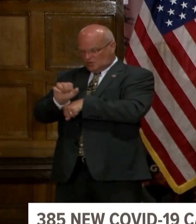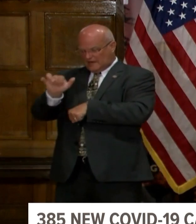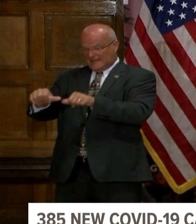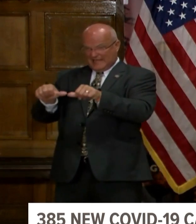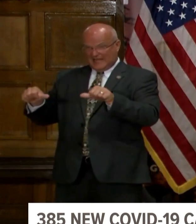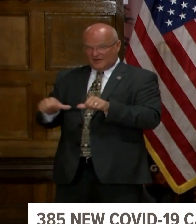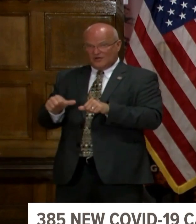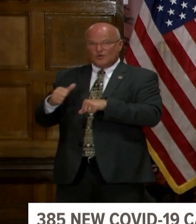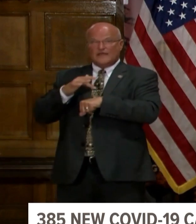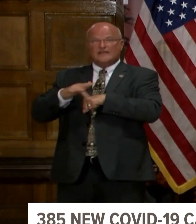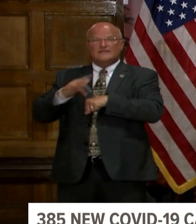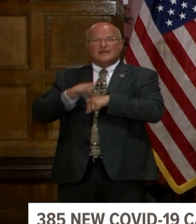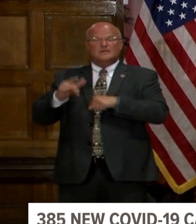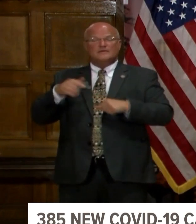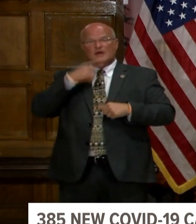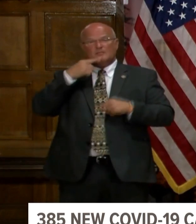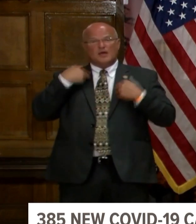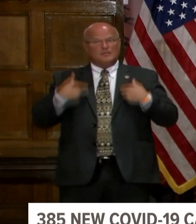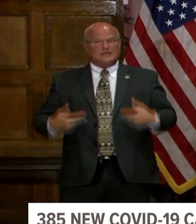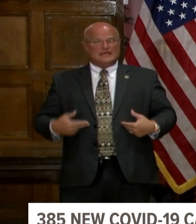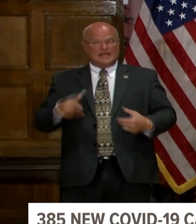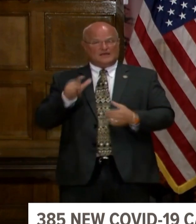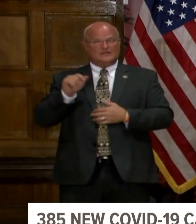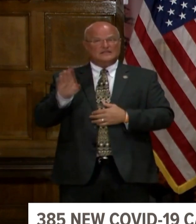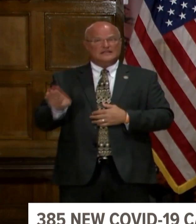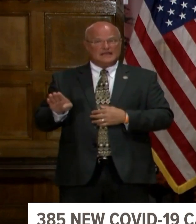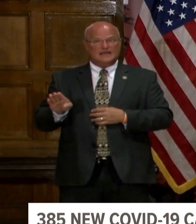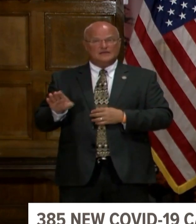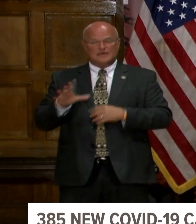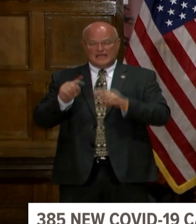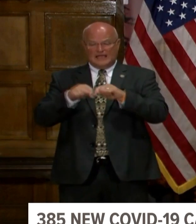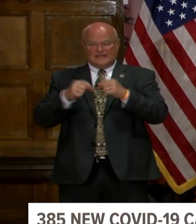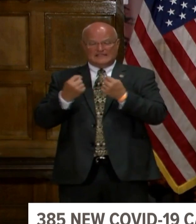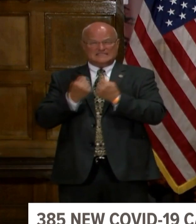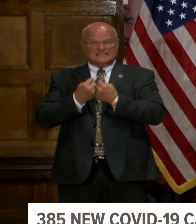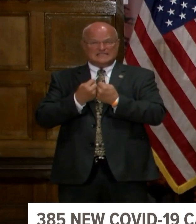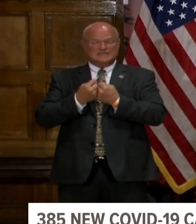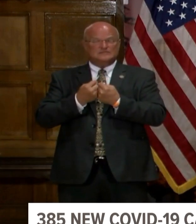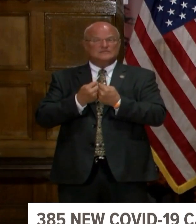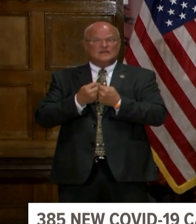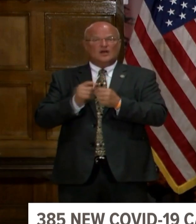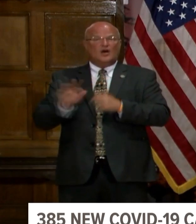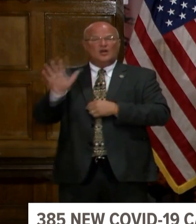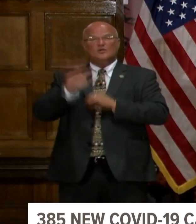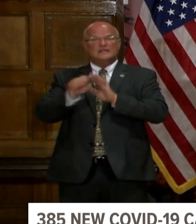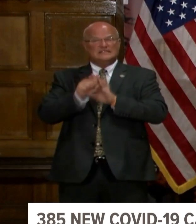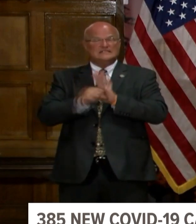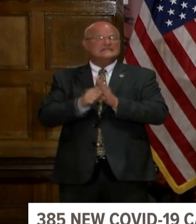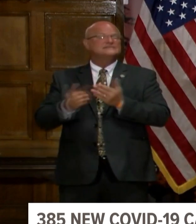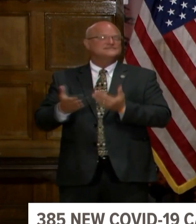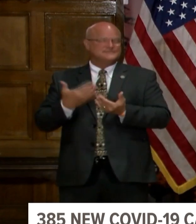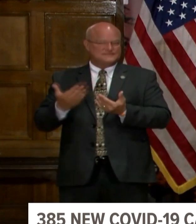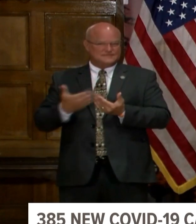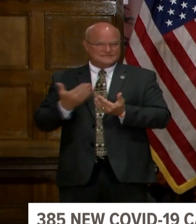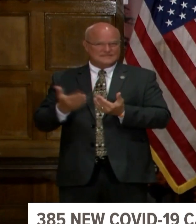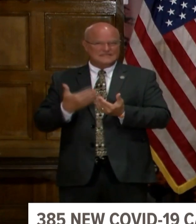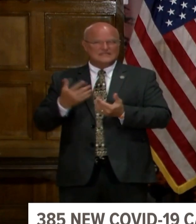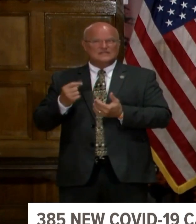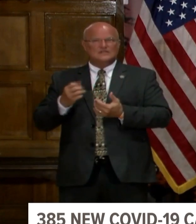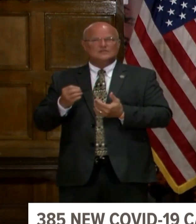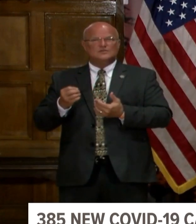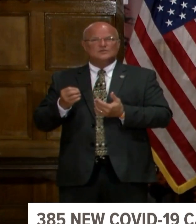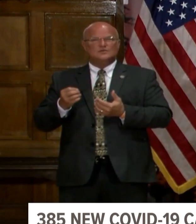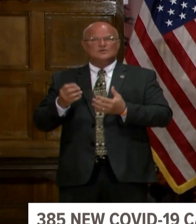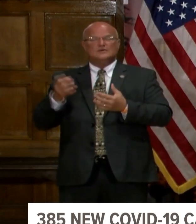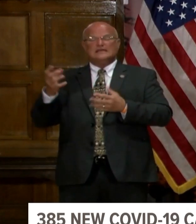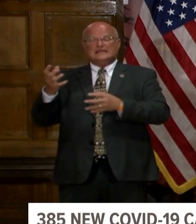the availability of our public health team across the state, it's easier